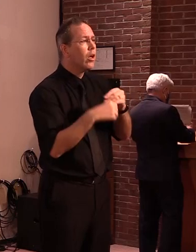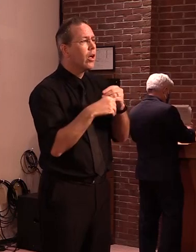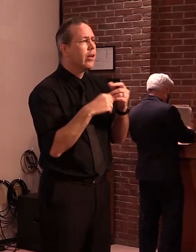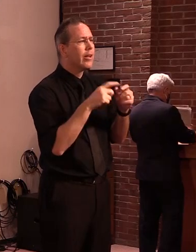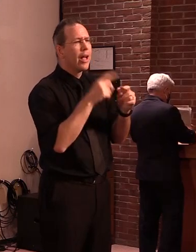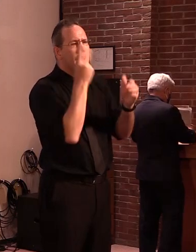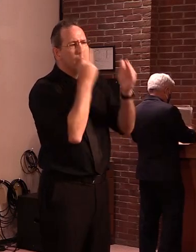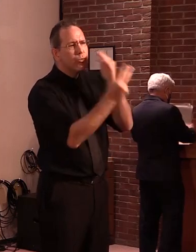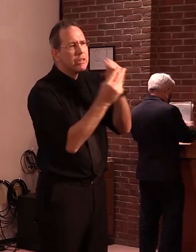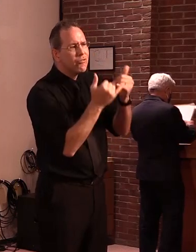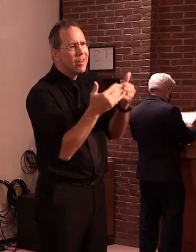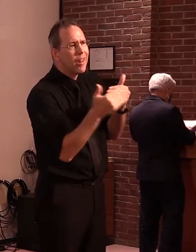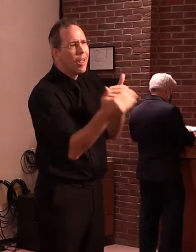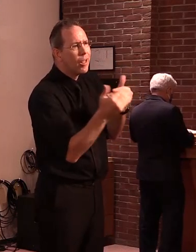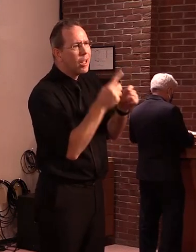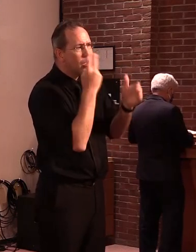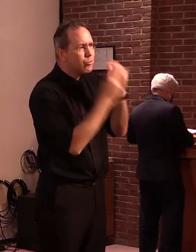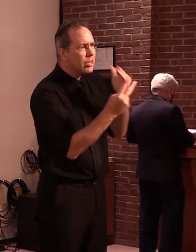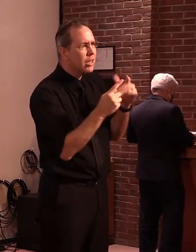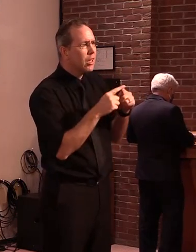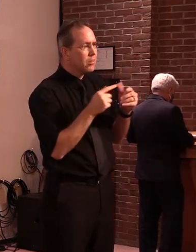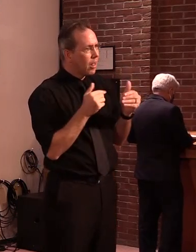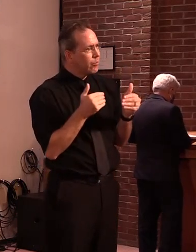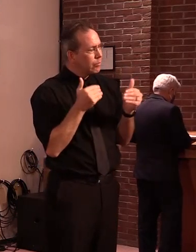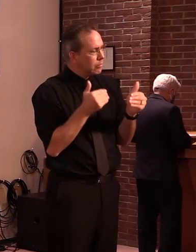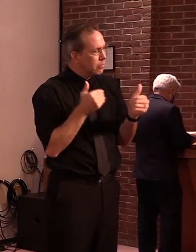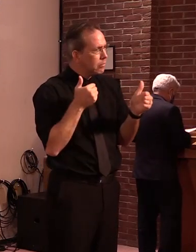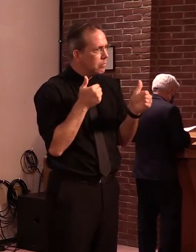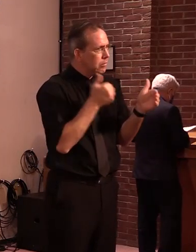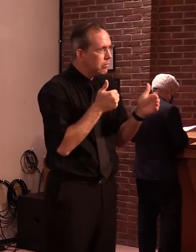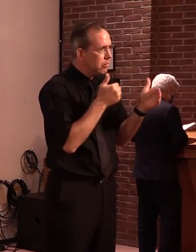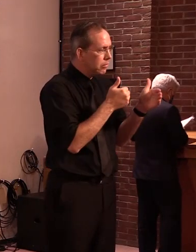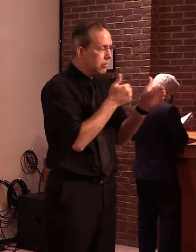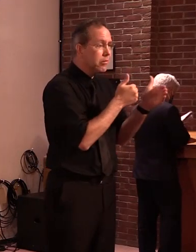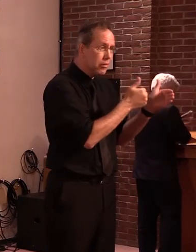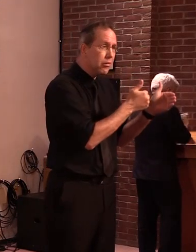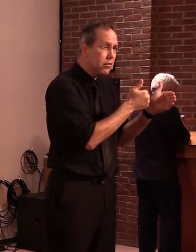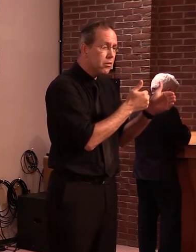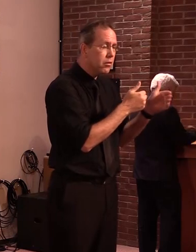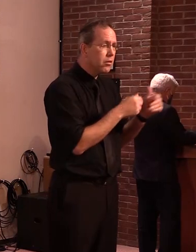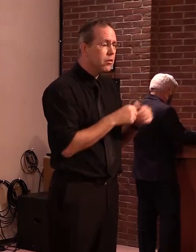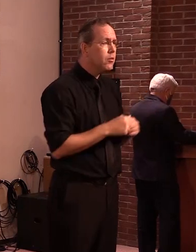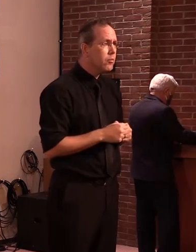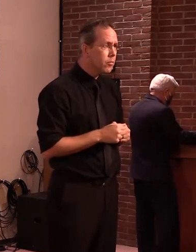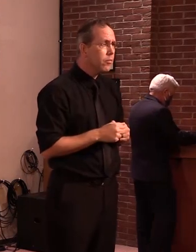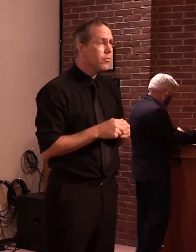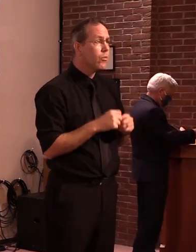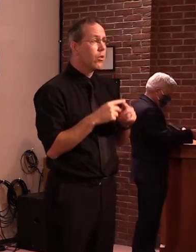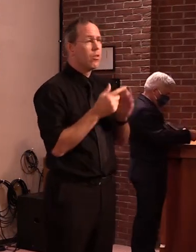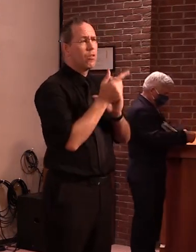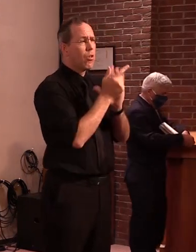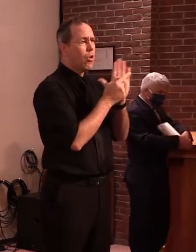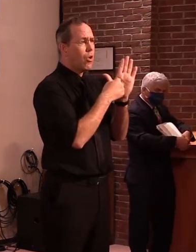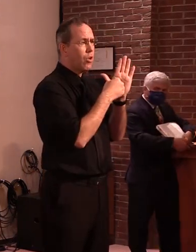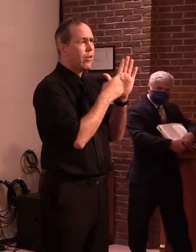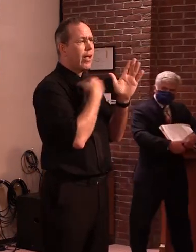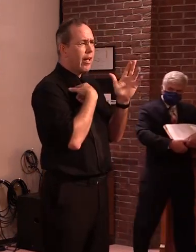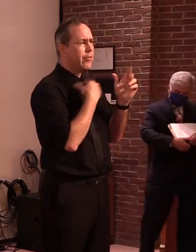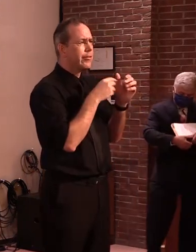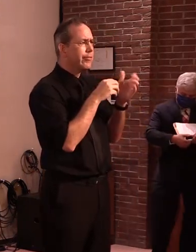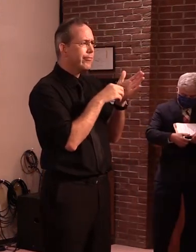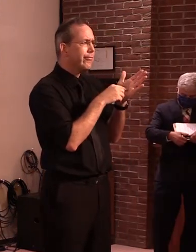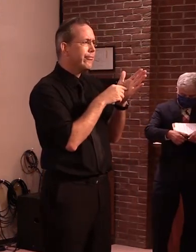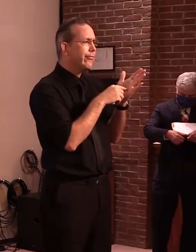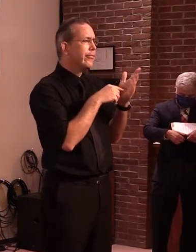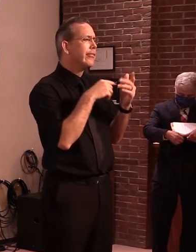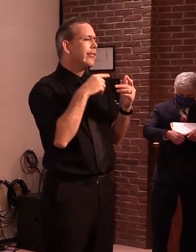future. So it only is active while the executive order is in place. So it's just the technical